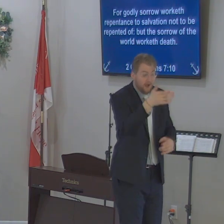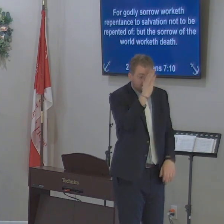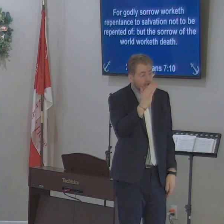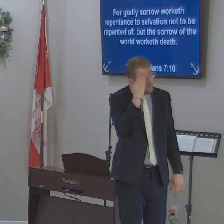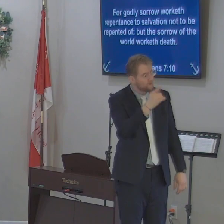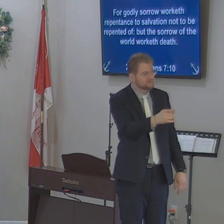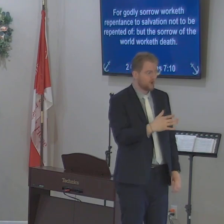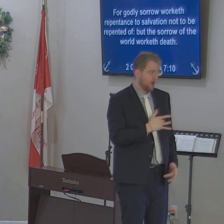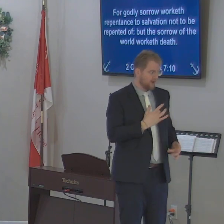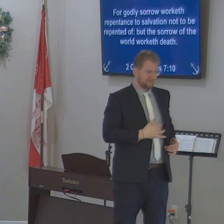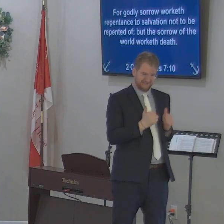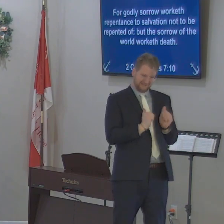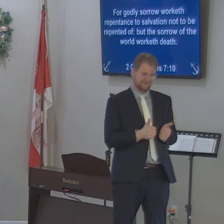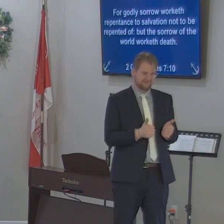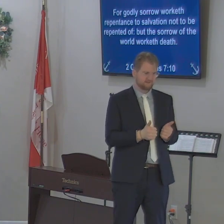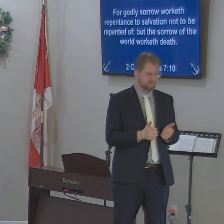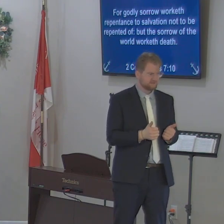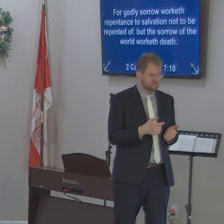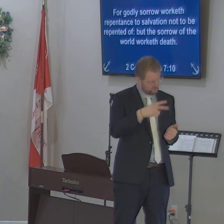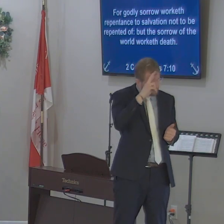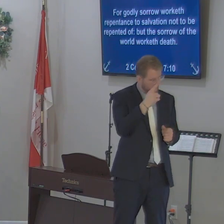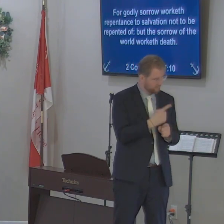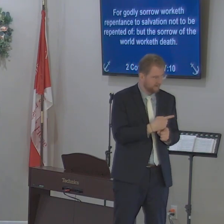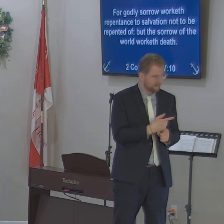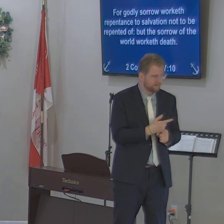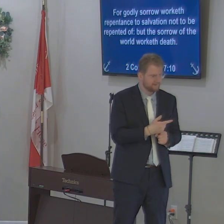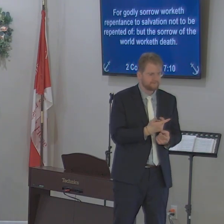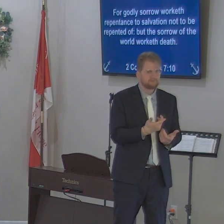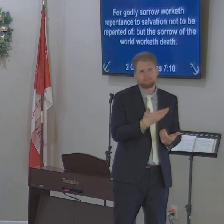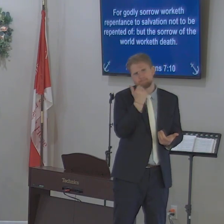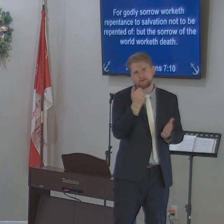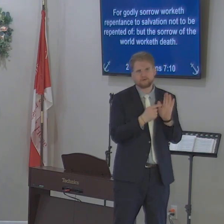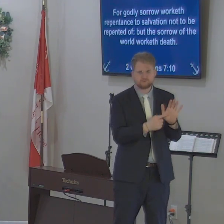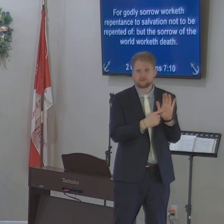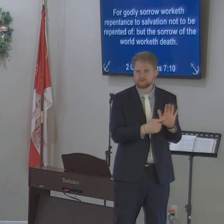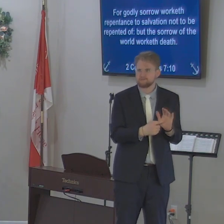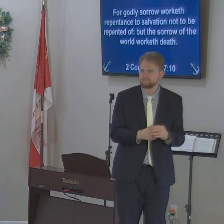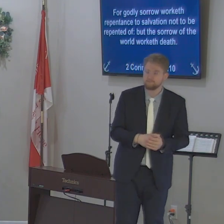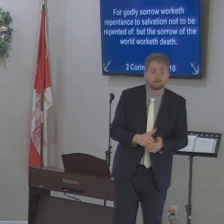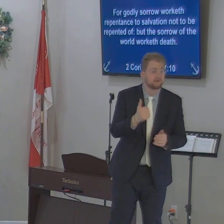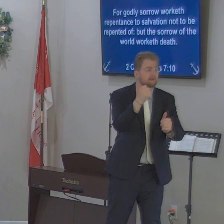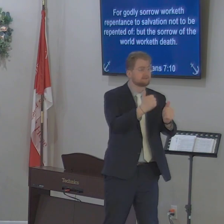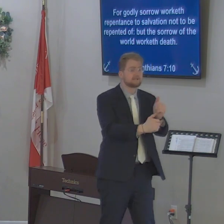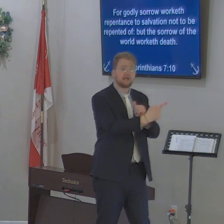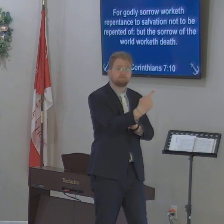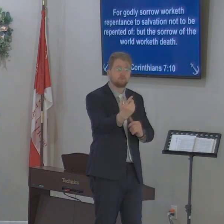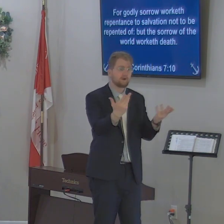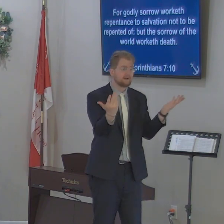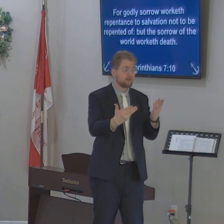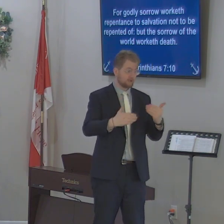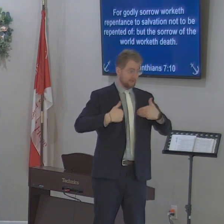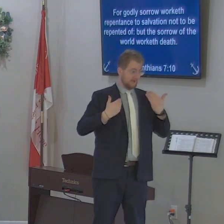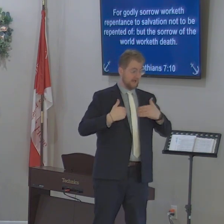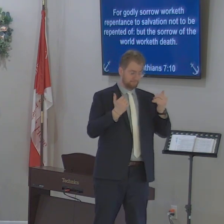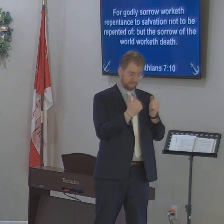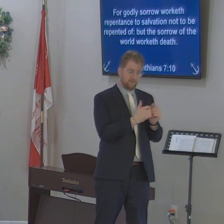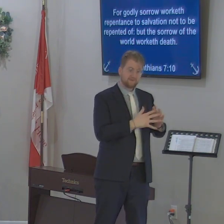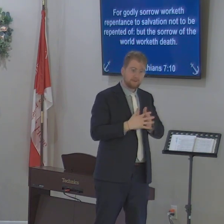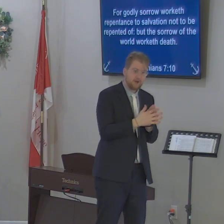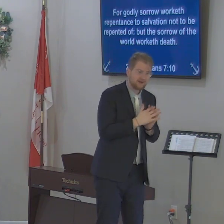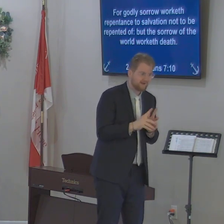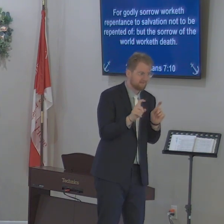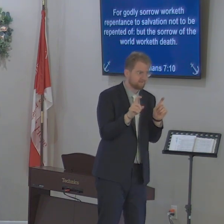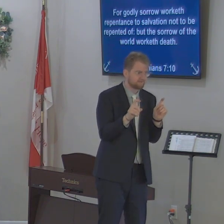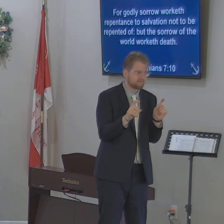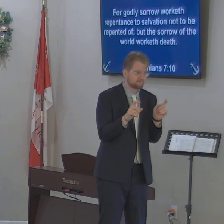whatever. Absurd. Let me give you a better illustration. All right, is everybody happy with everything that's going on in America today?